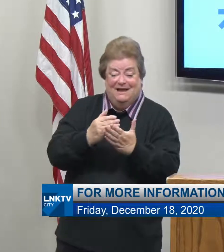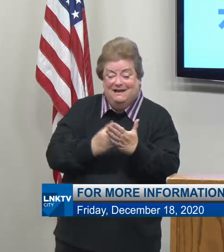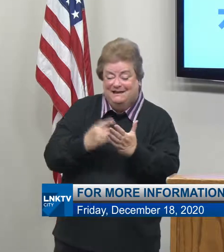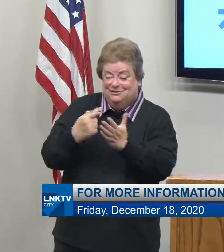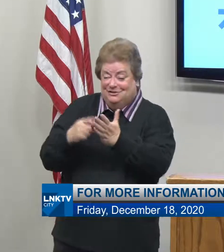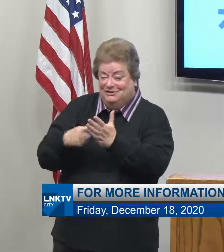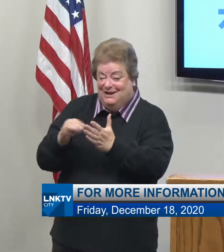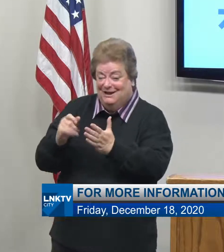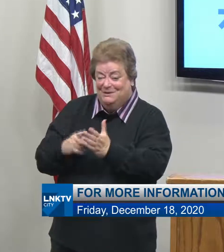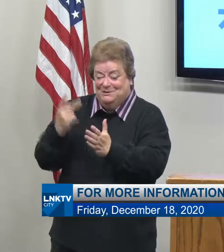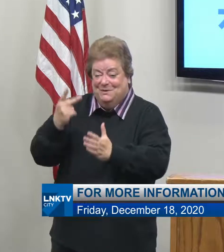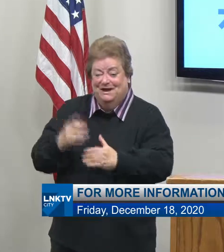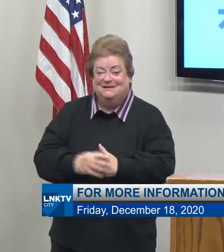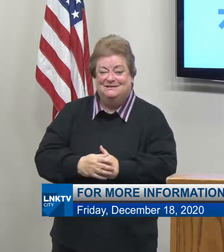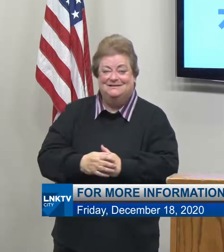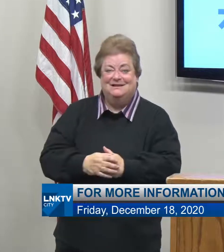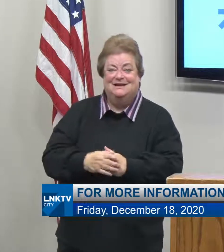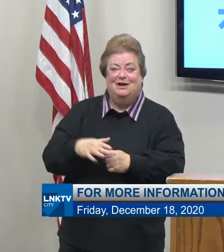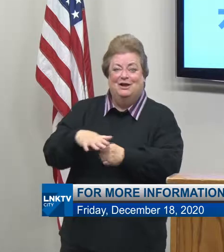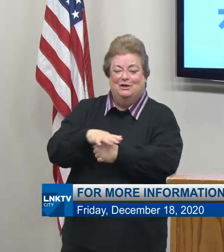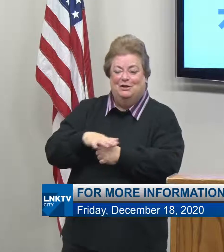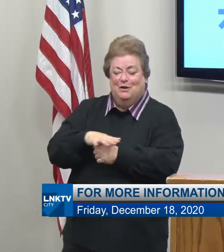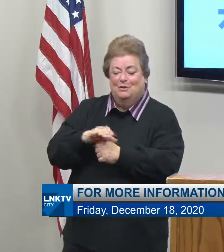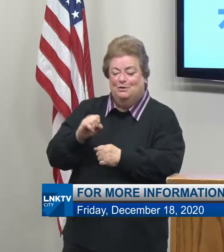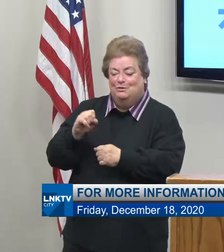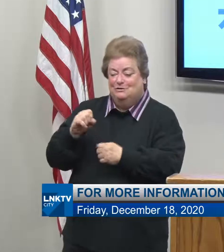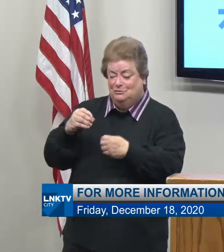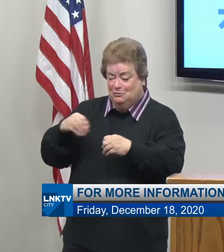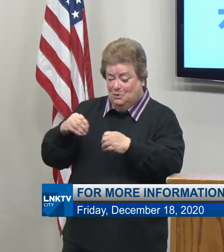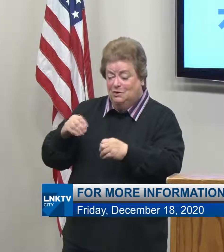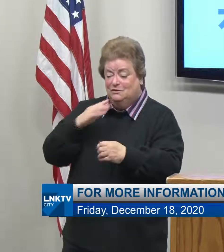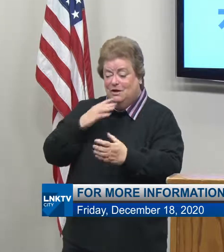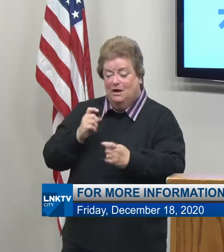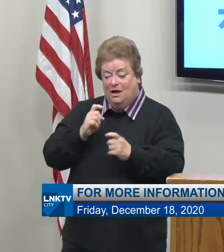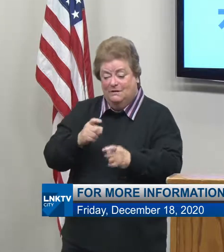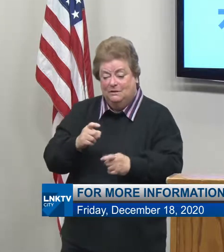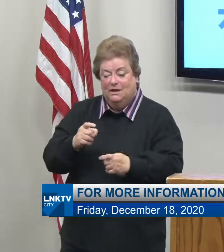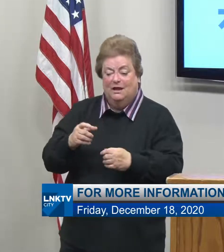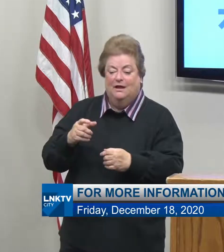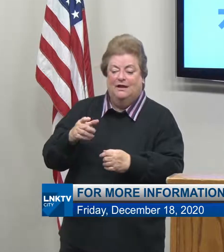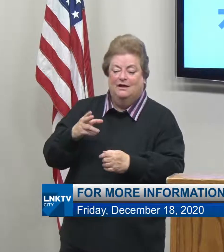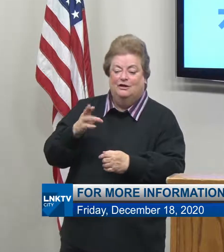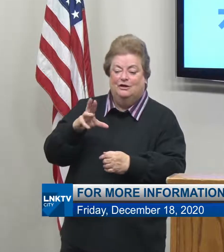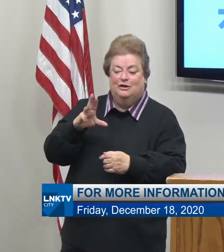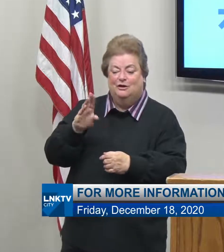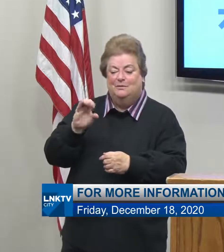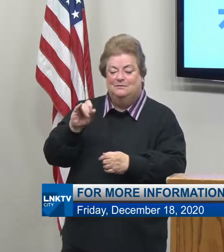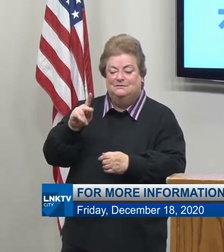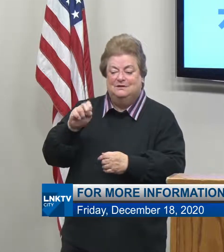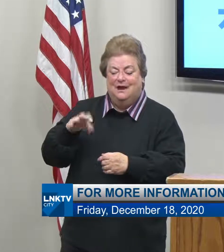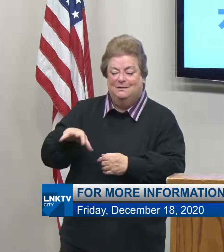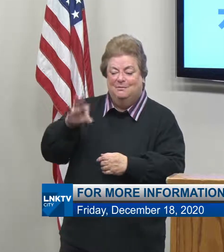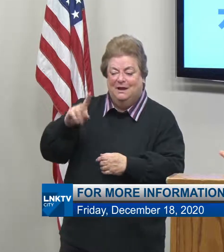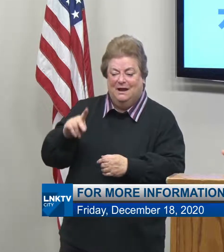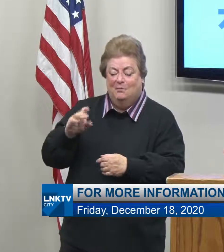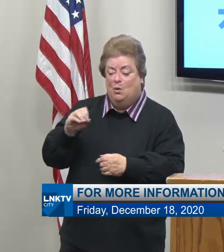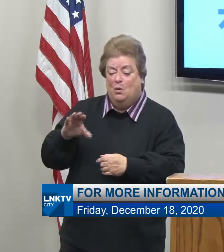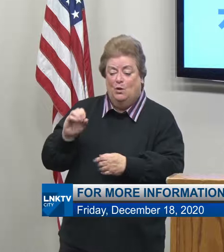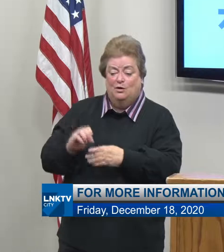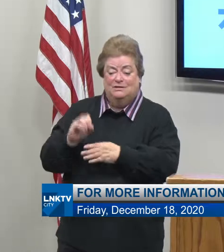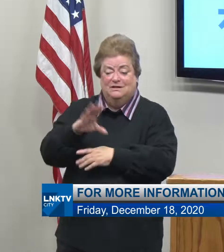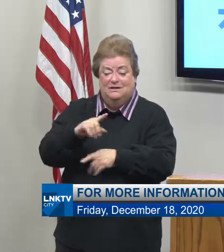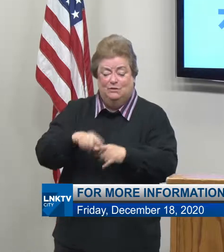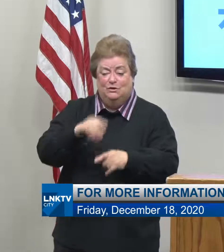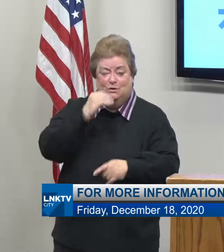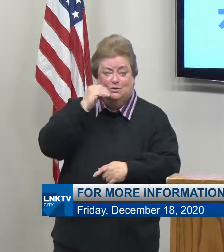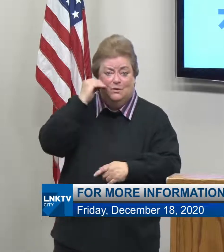Many local shops are also offering curbside pickup or home delivery. If some of your family's tried